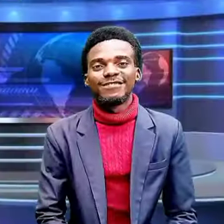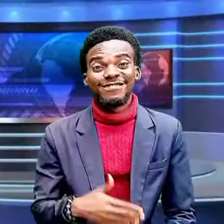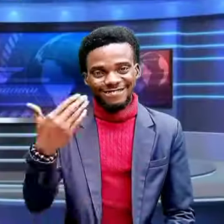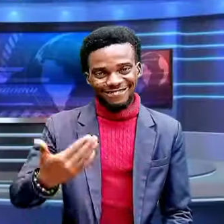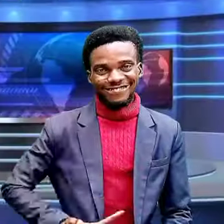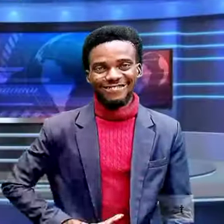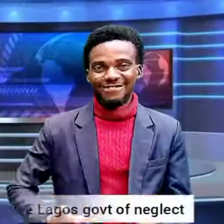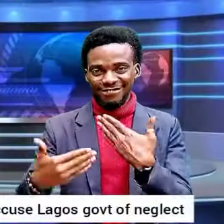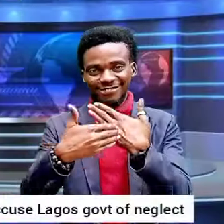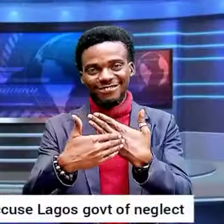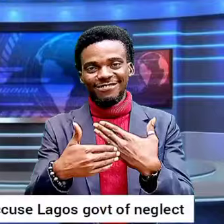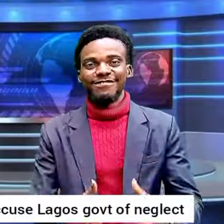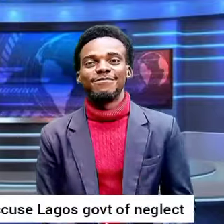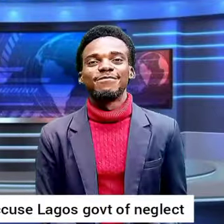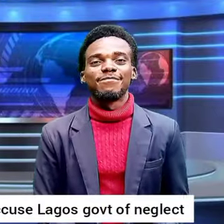Welcome back.